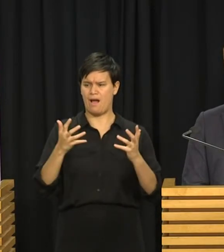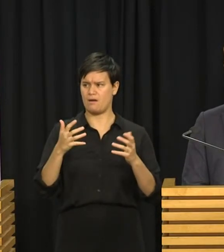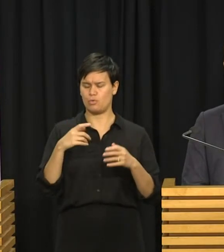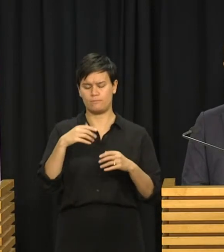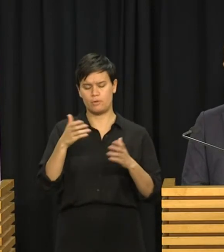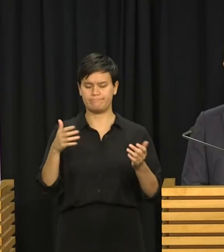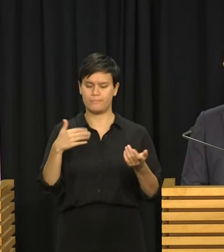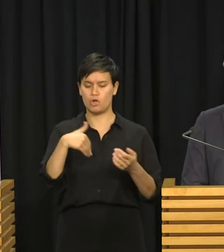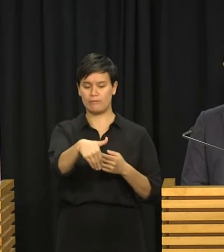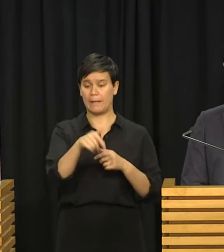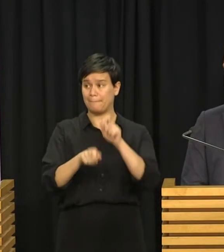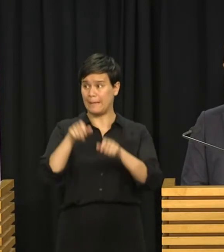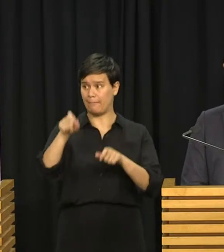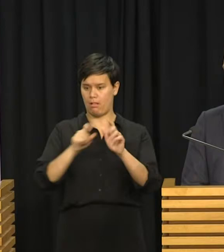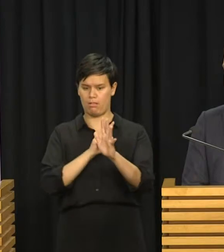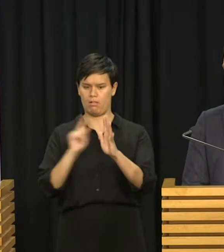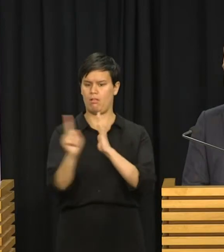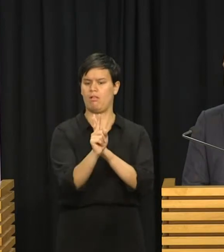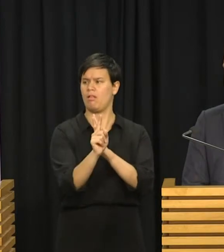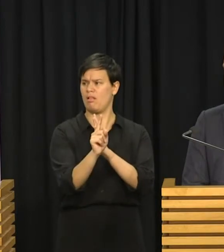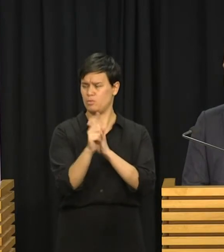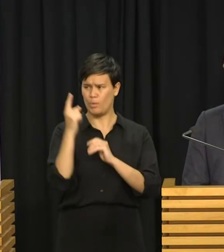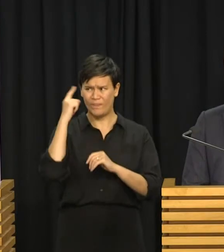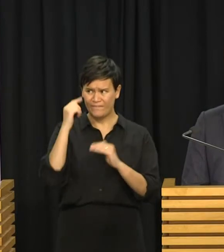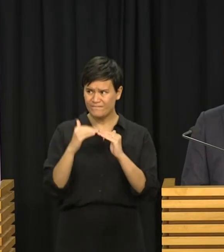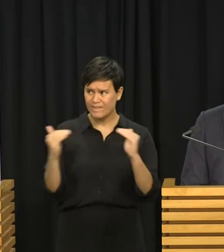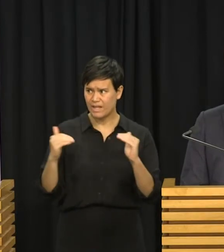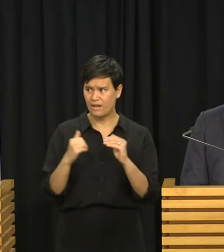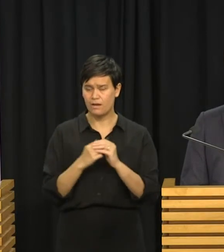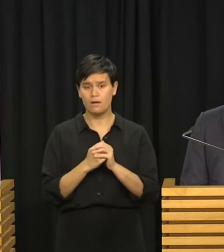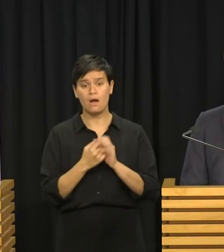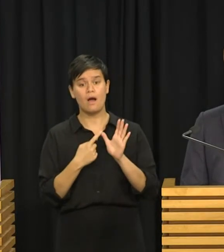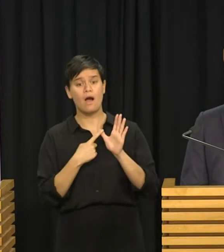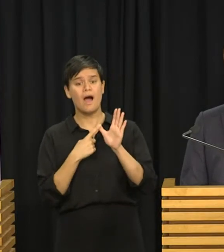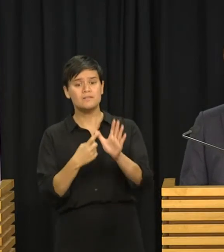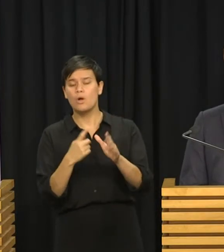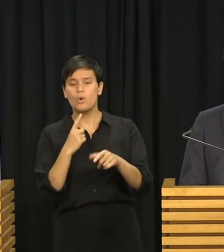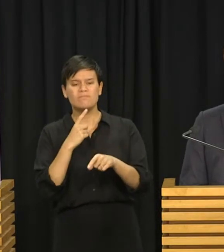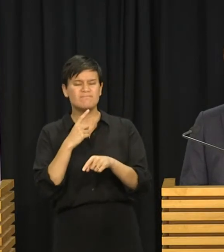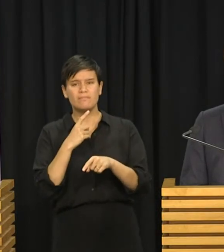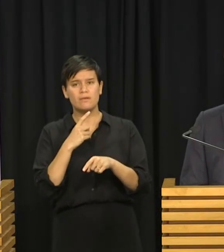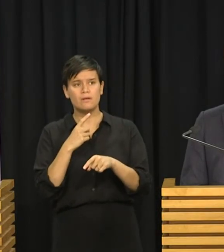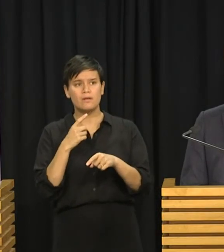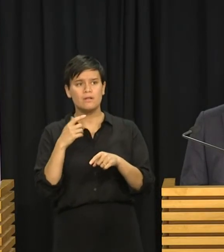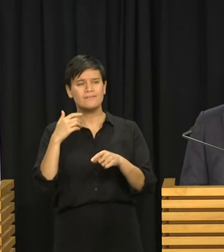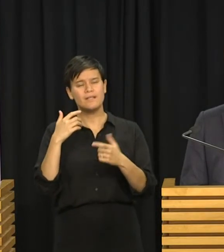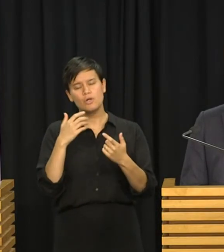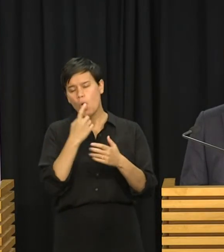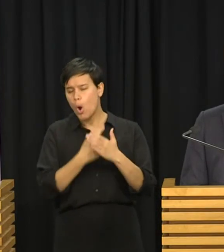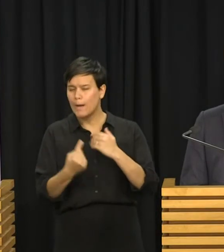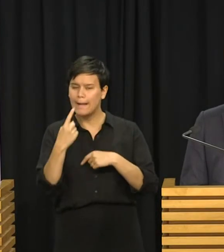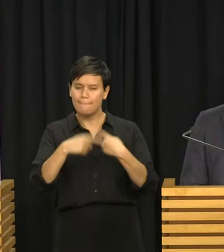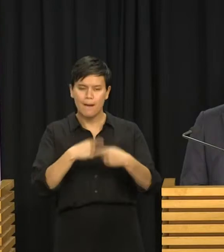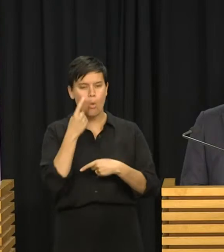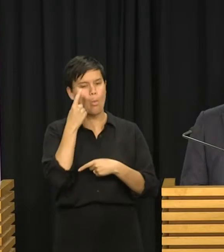so look, this is where, and this isn't just down to one sporting code, we have a number of different groups that may have the job